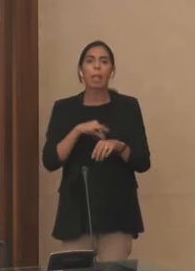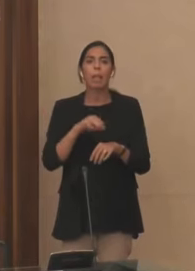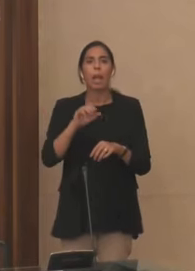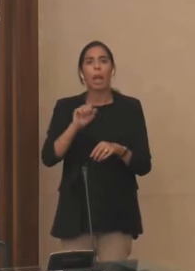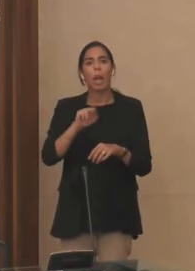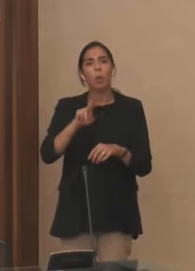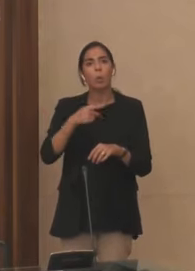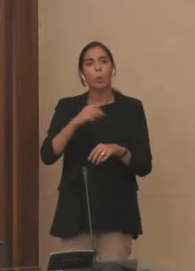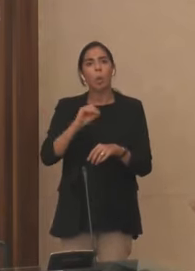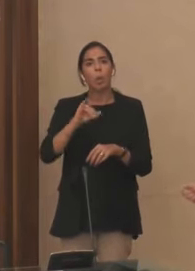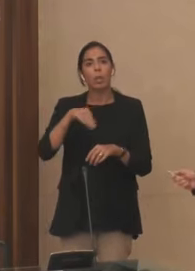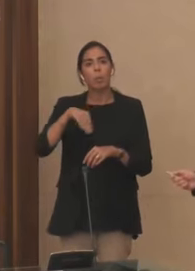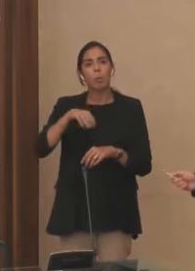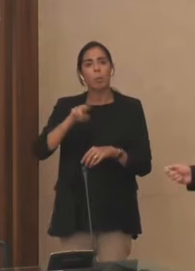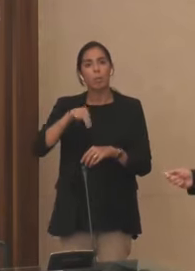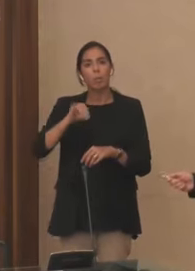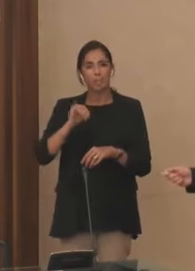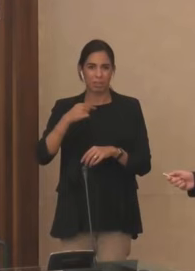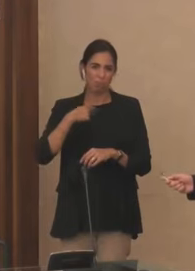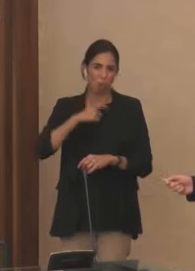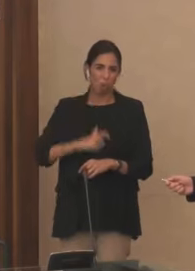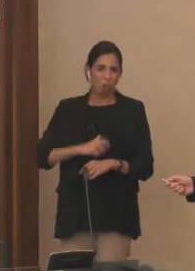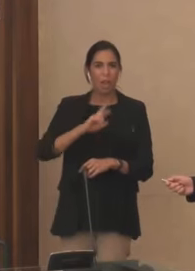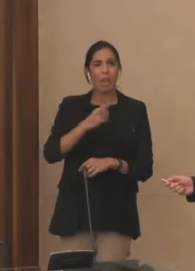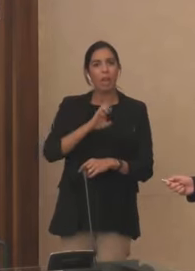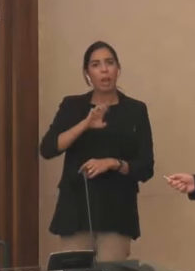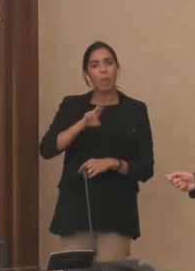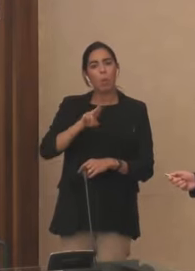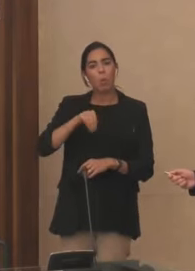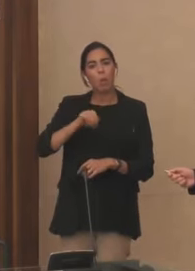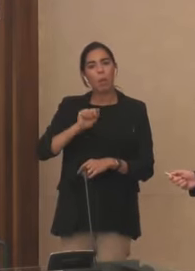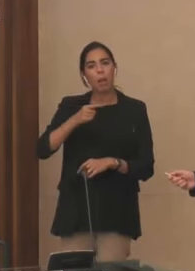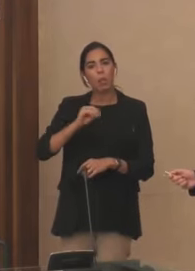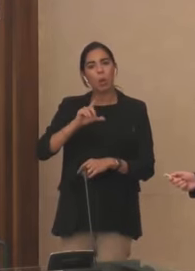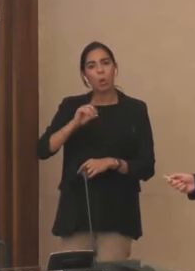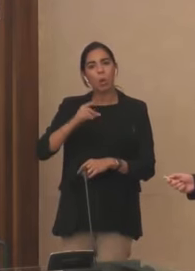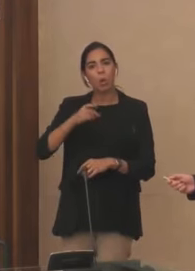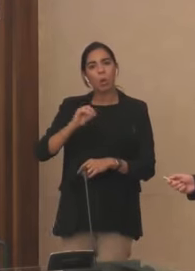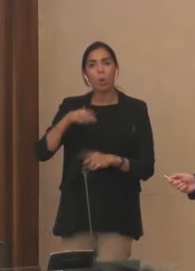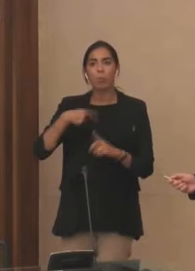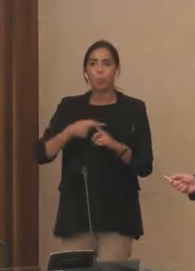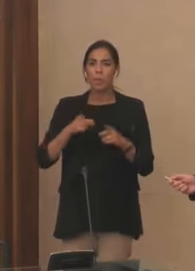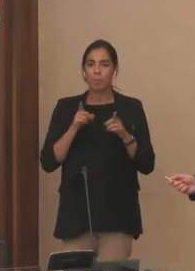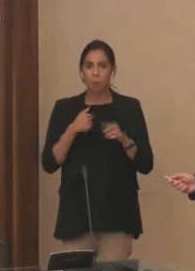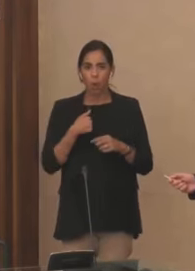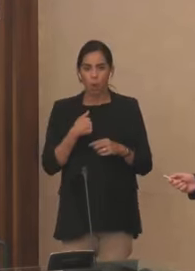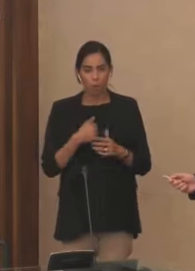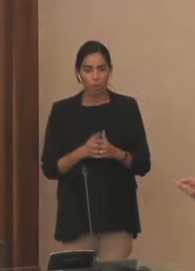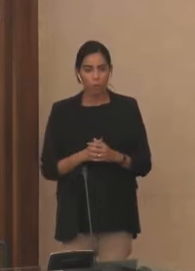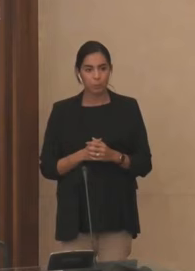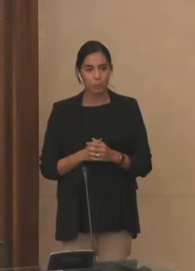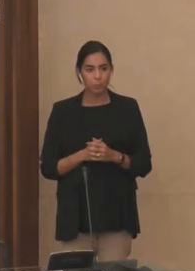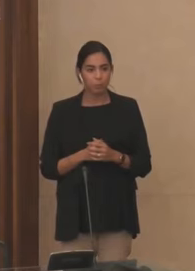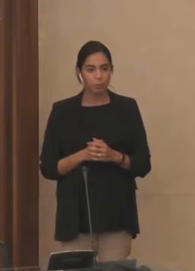some patients have this different, unusual